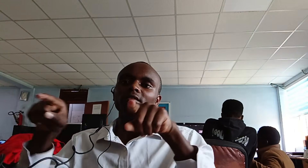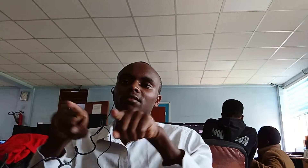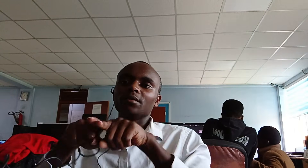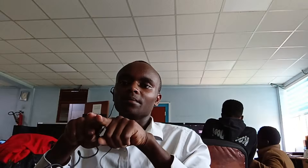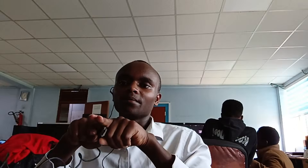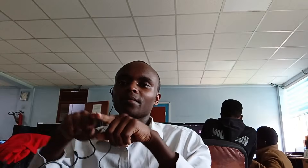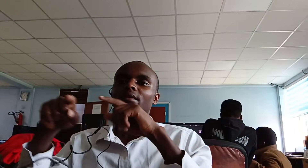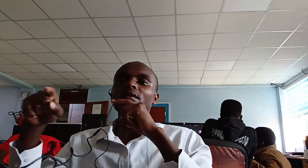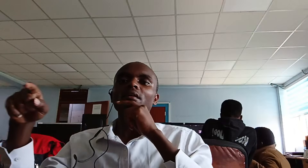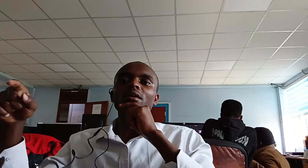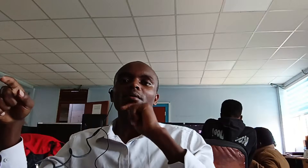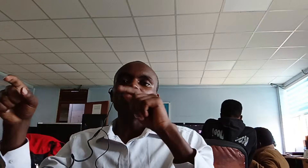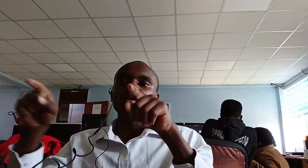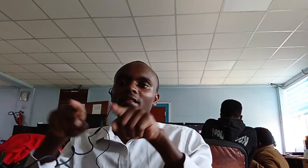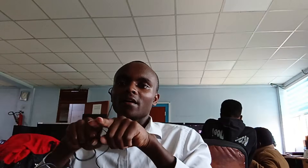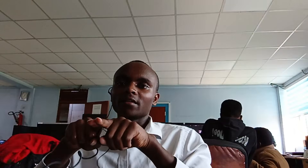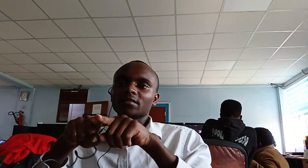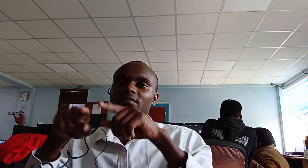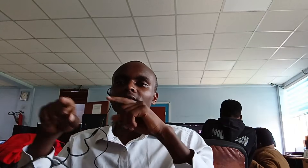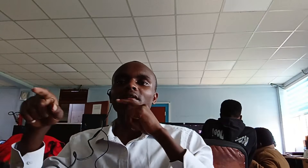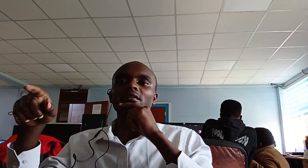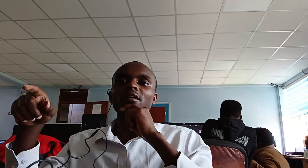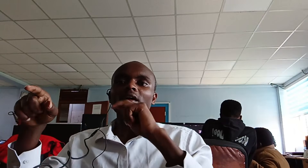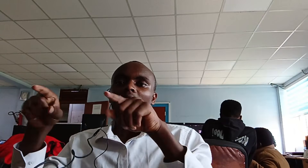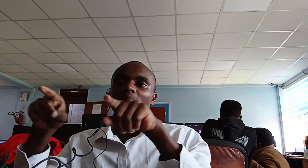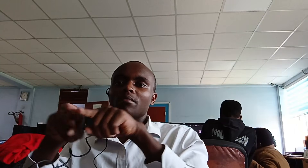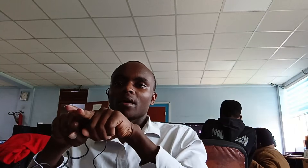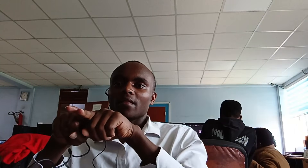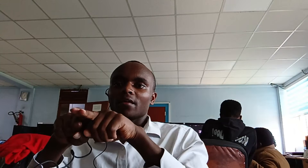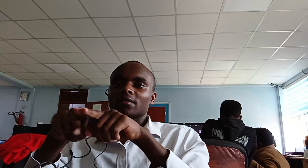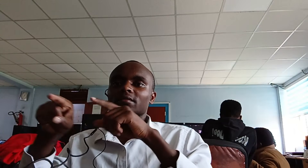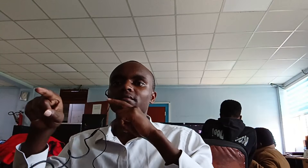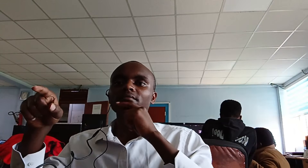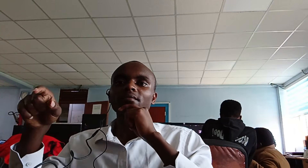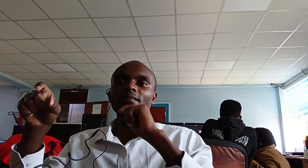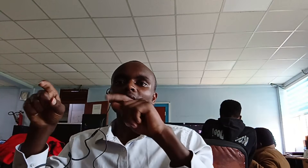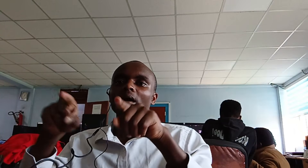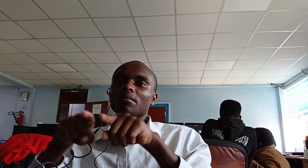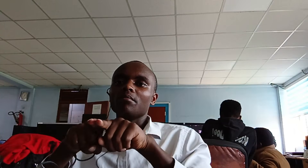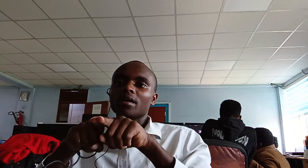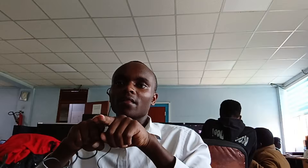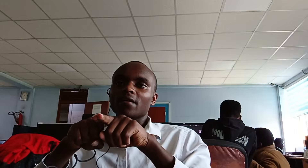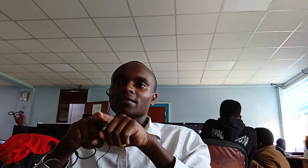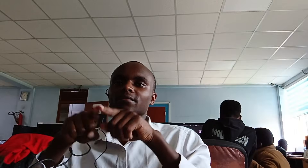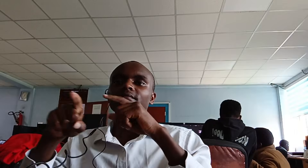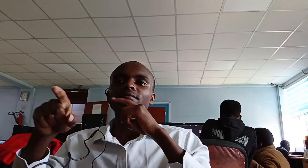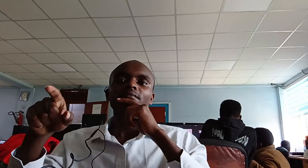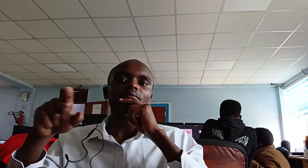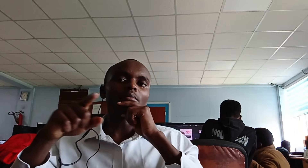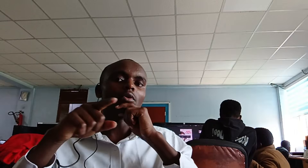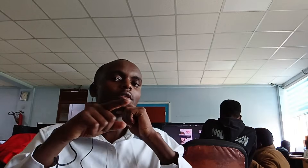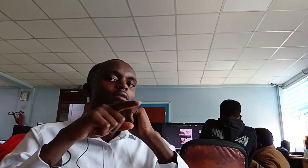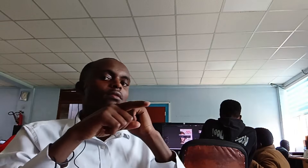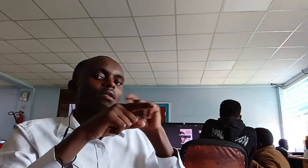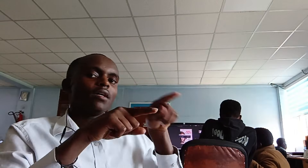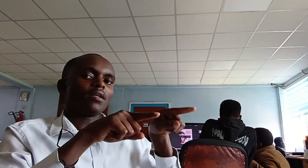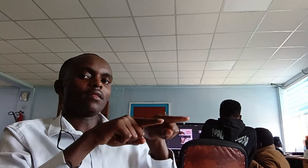same. Brother. Brother. Brother. Boy,